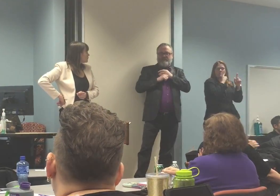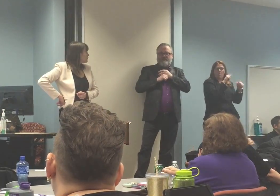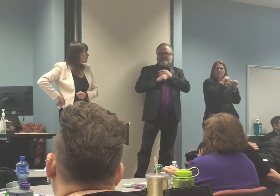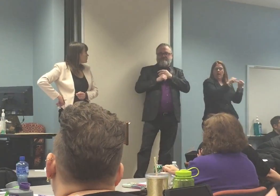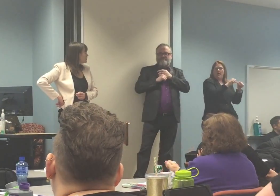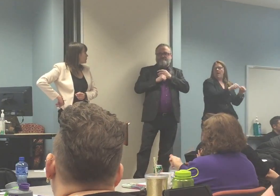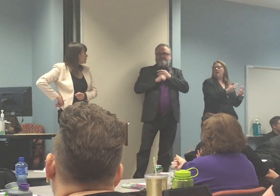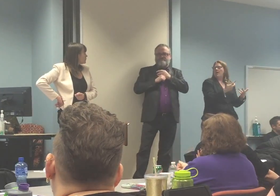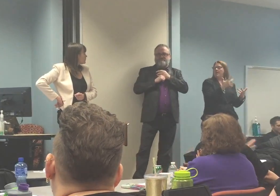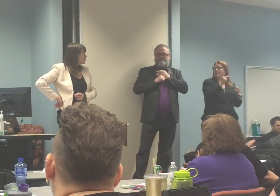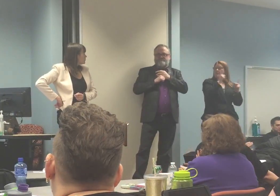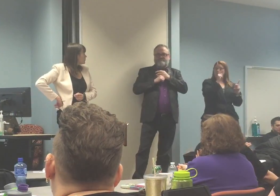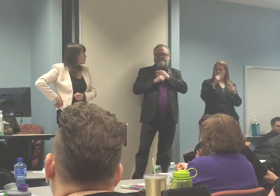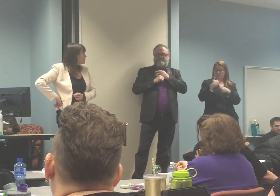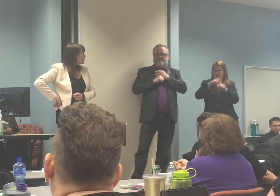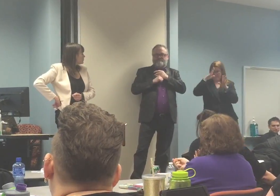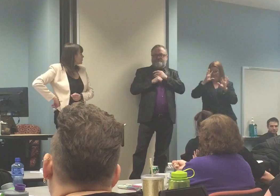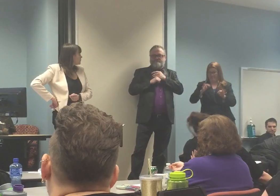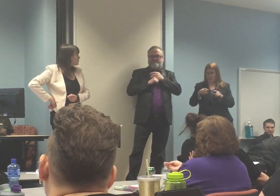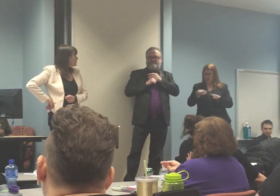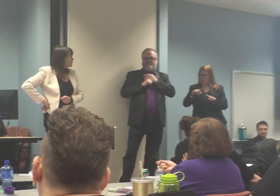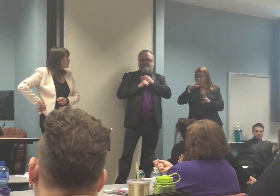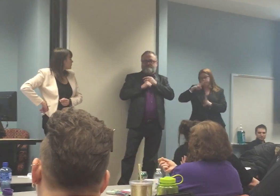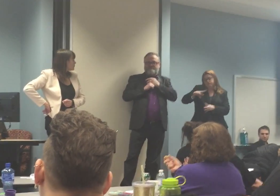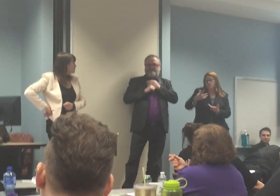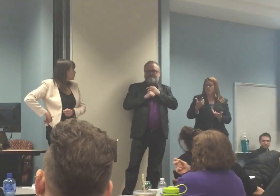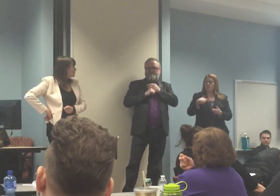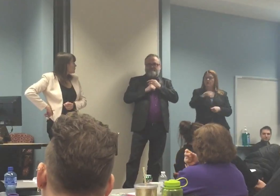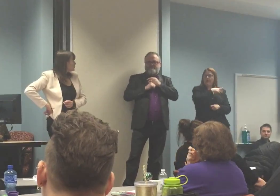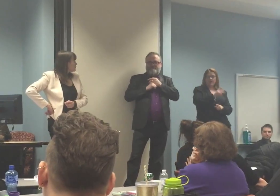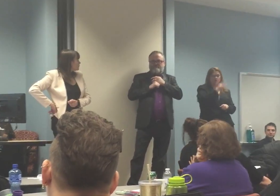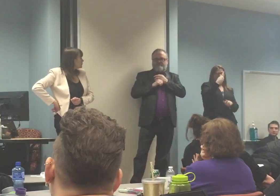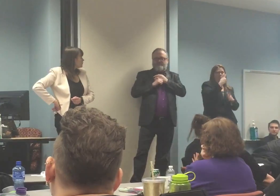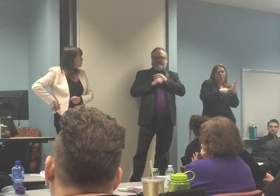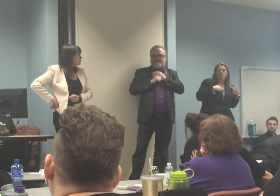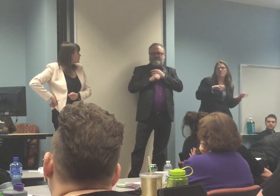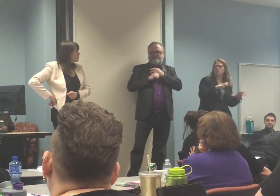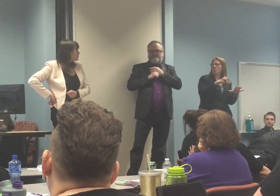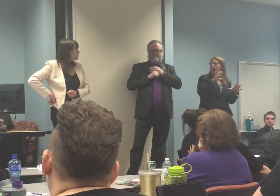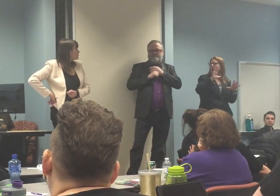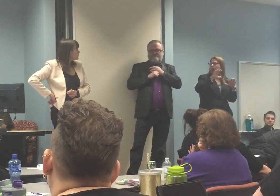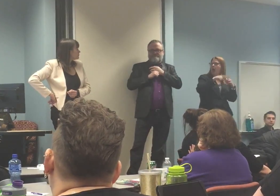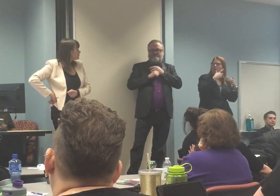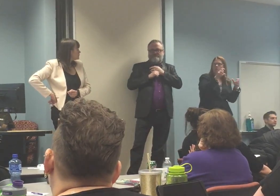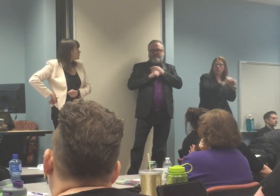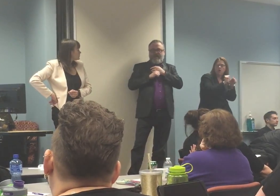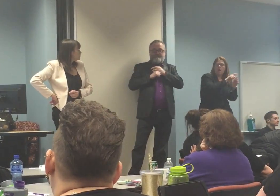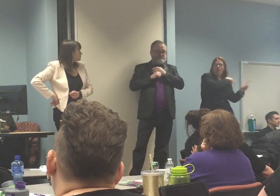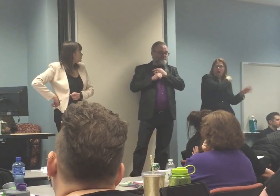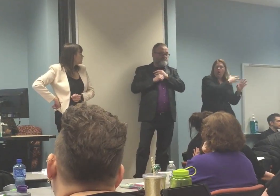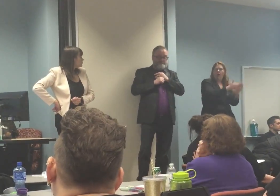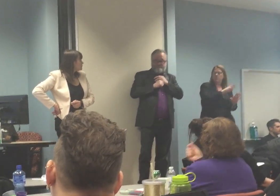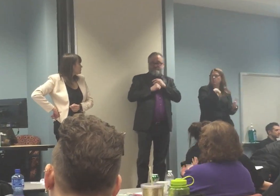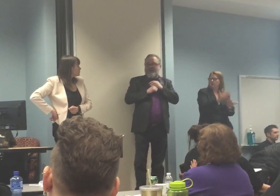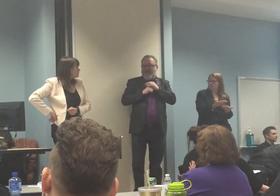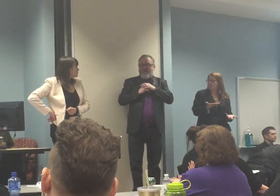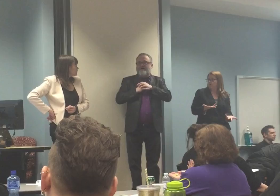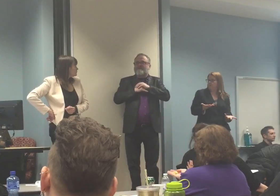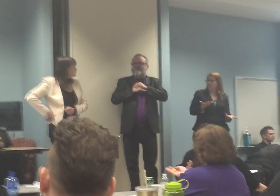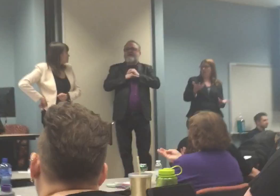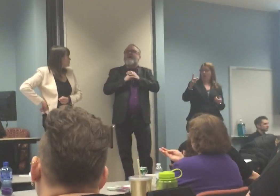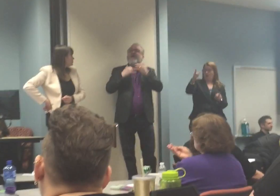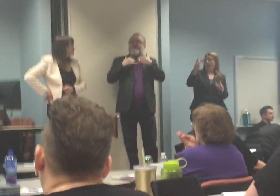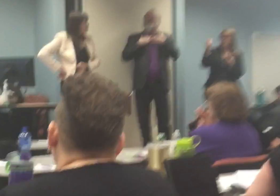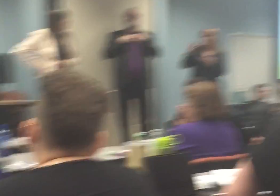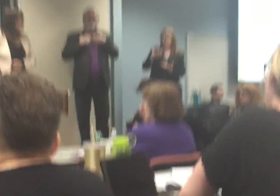Does the people who made that decision, do they understand what it is we do and how we had to get there? I can tell you, I